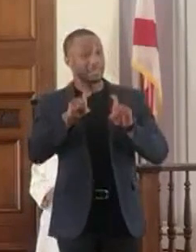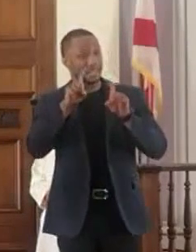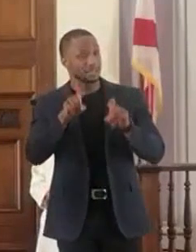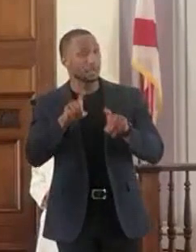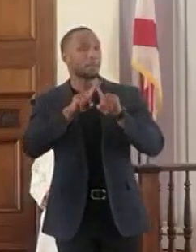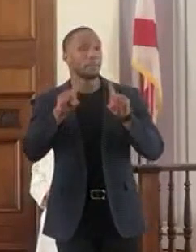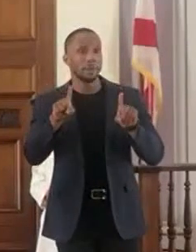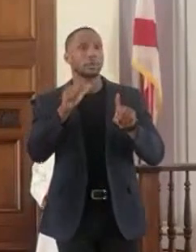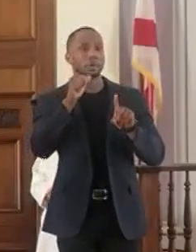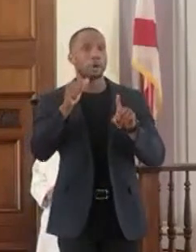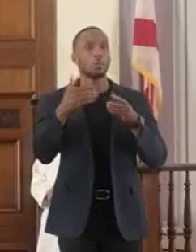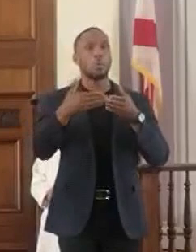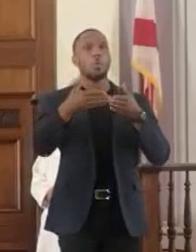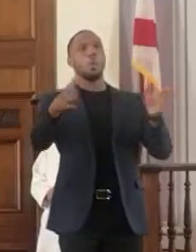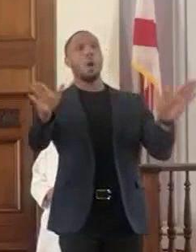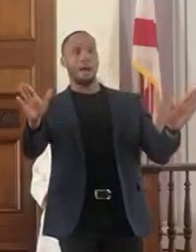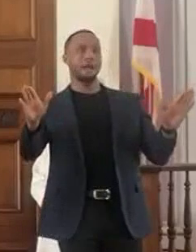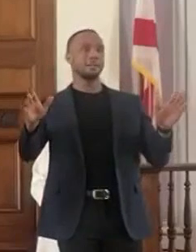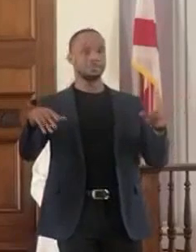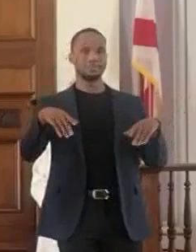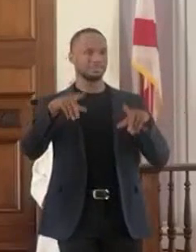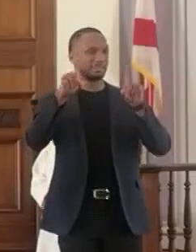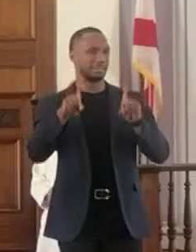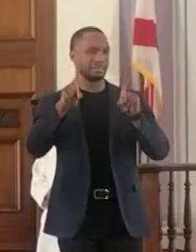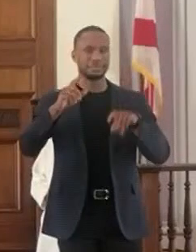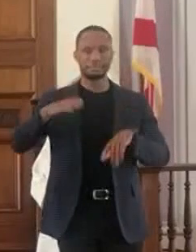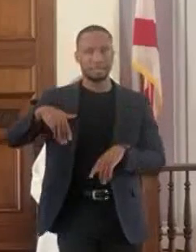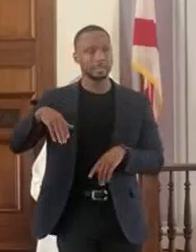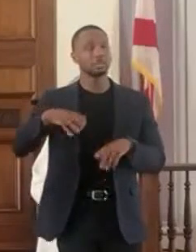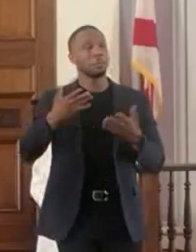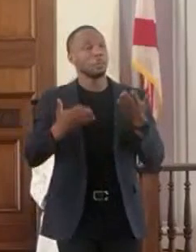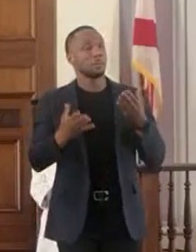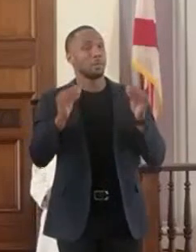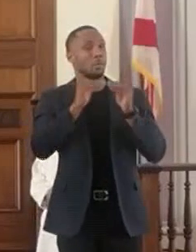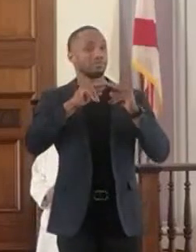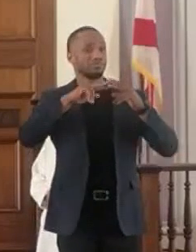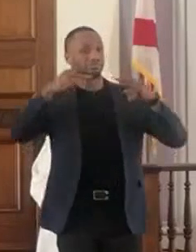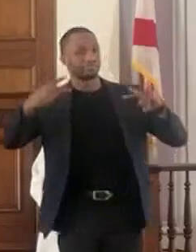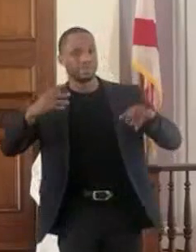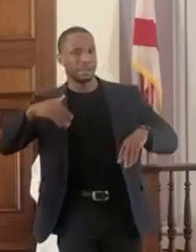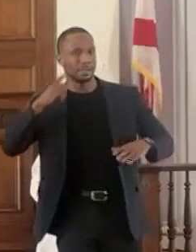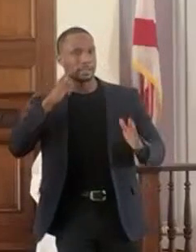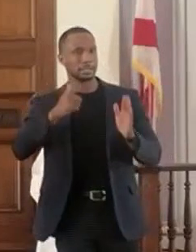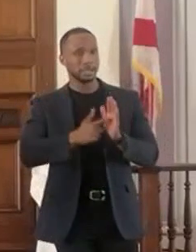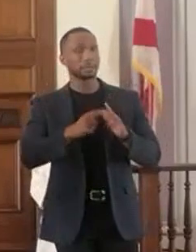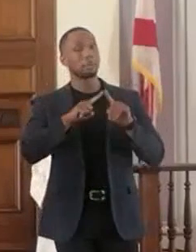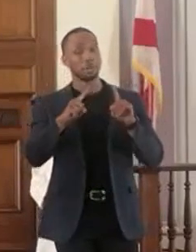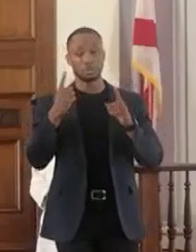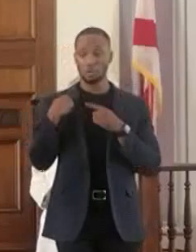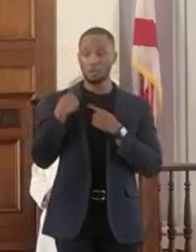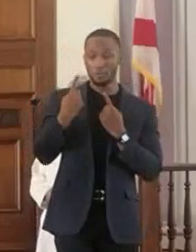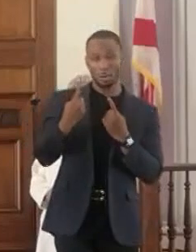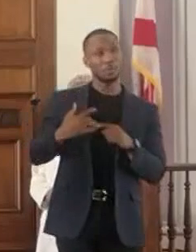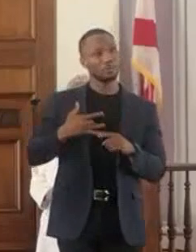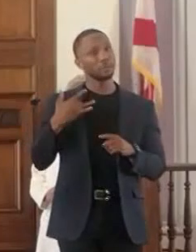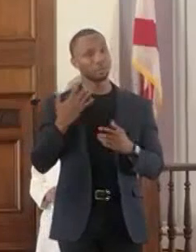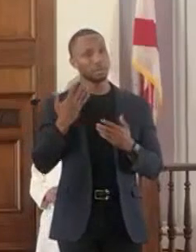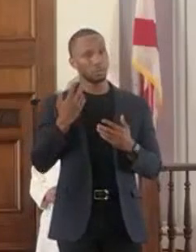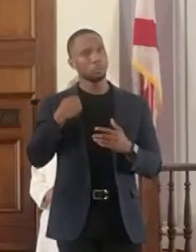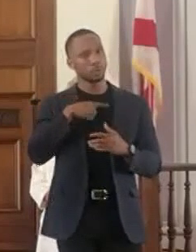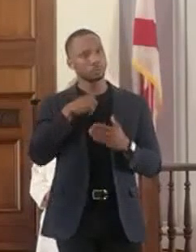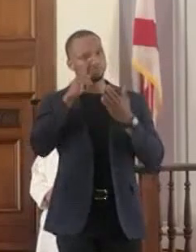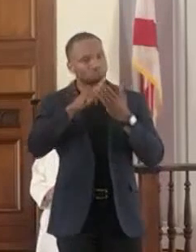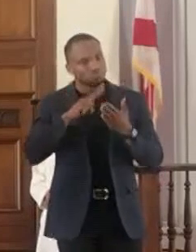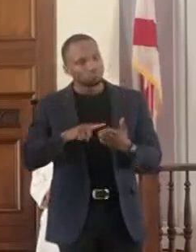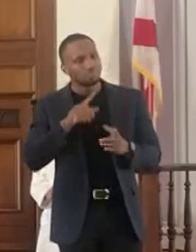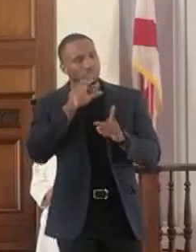don't do widespread, large-scale testing at this point. So there may be more out there that we haven't detected. But so far, we feel like we're keeping ahead of that because